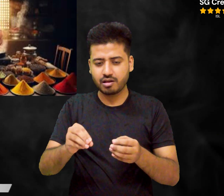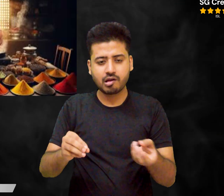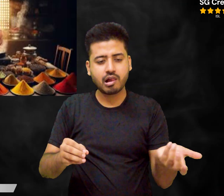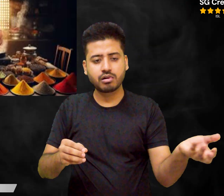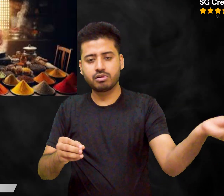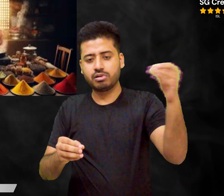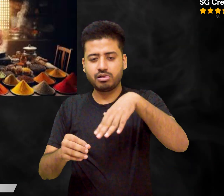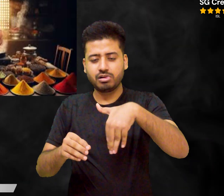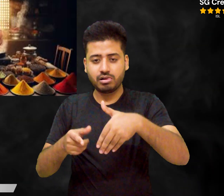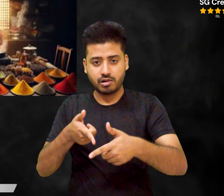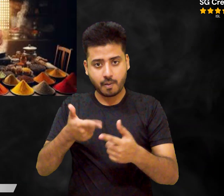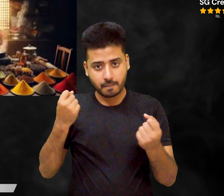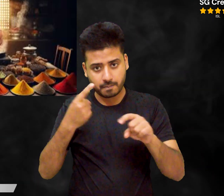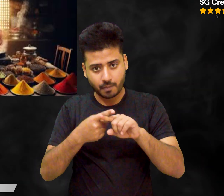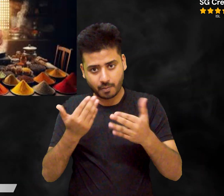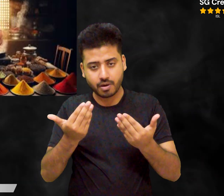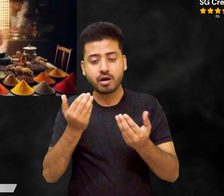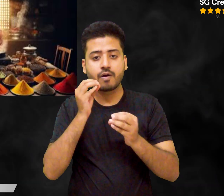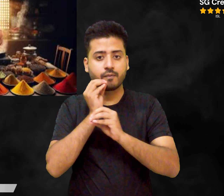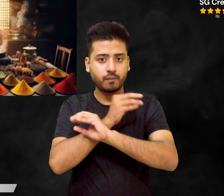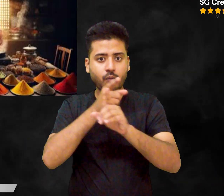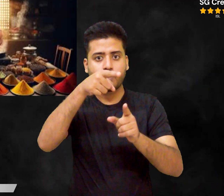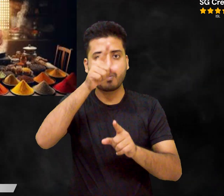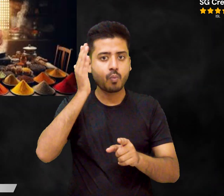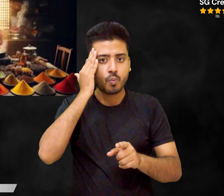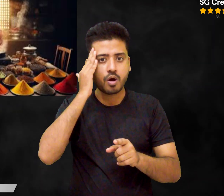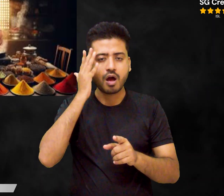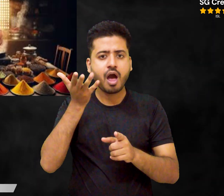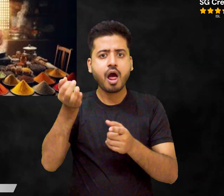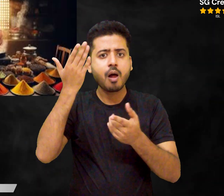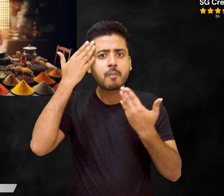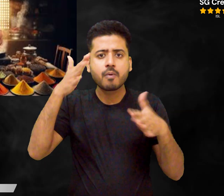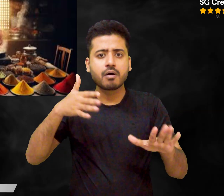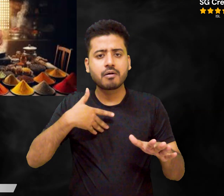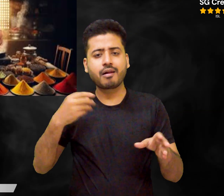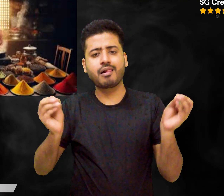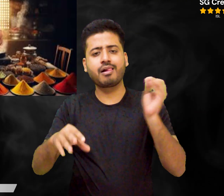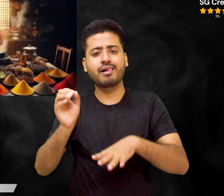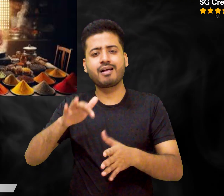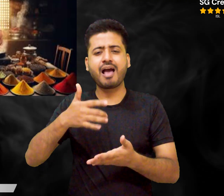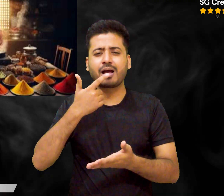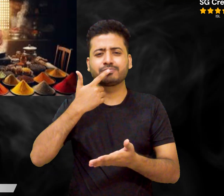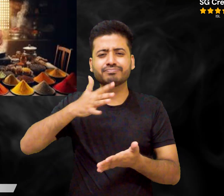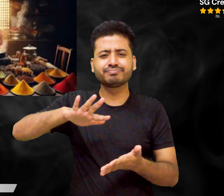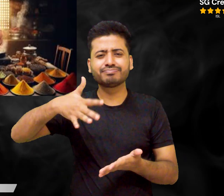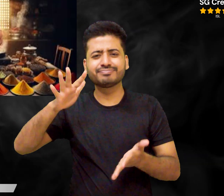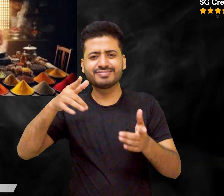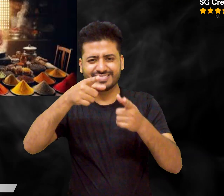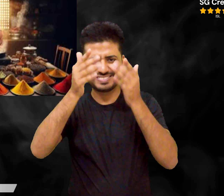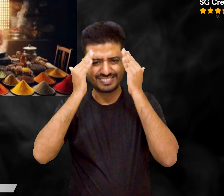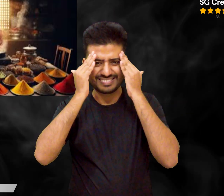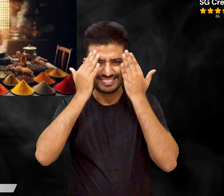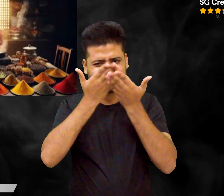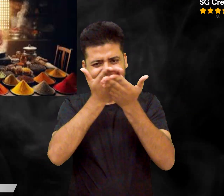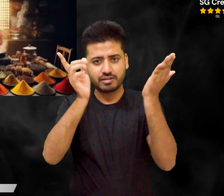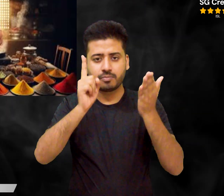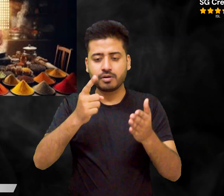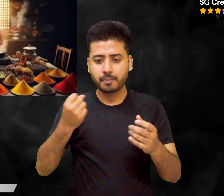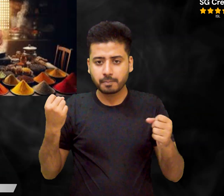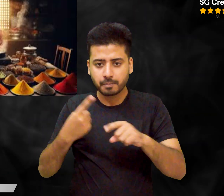be incorporated into the dish as it cooks, allowing their flavors to meld with other ingredients. Towards the end, adding some